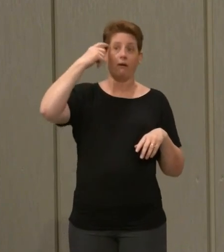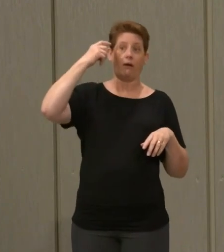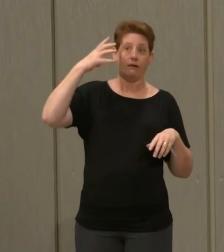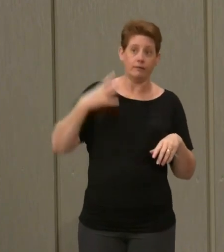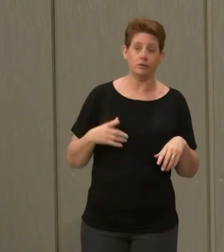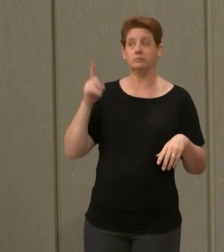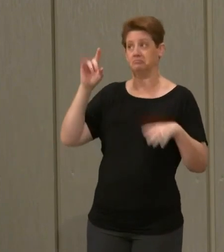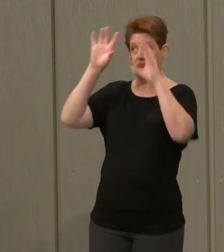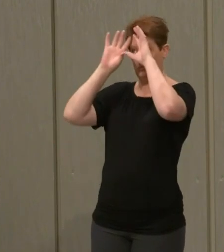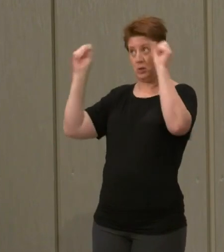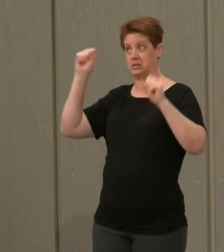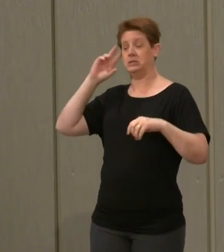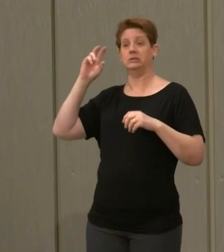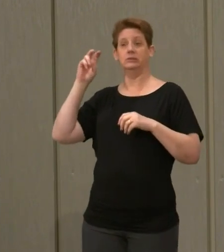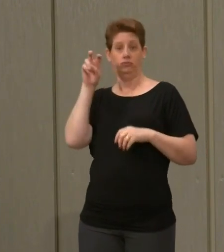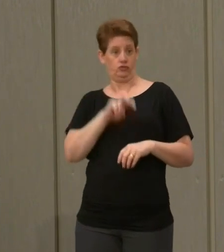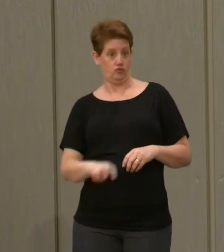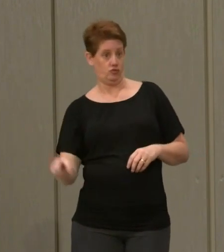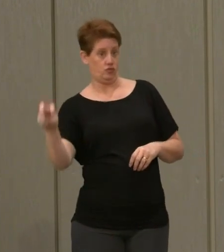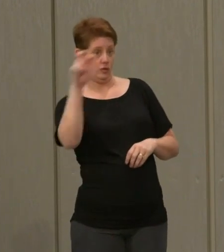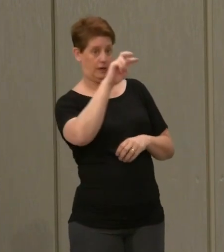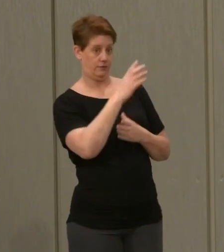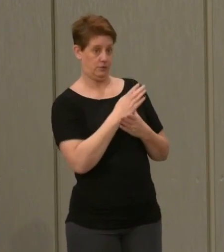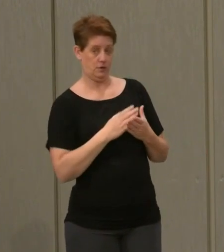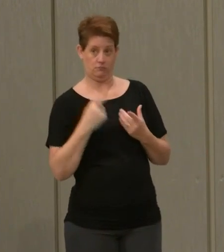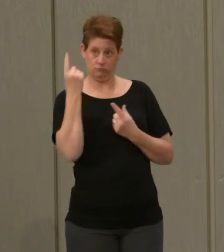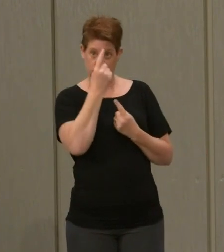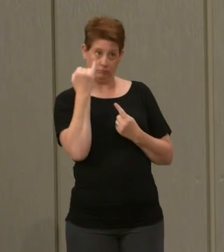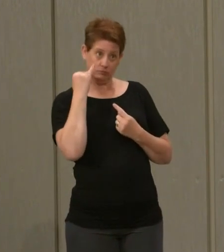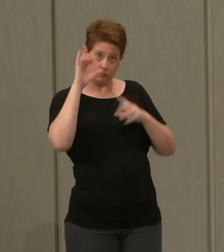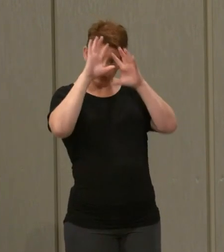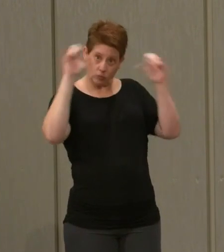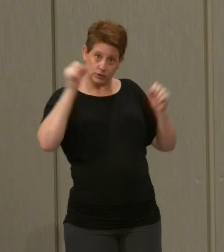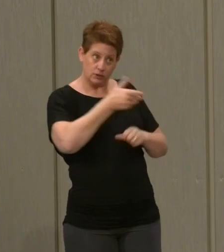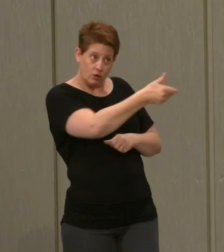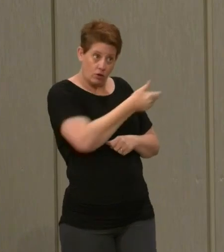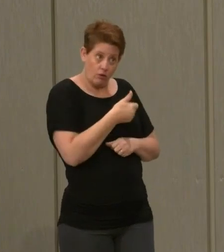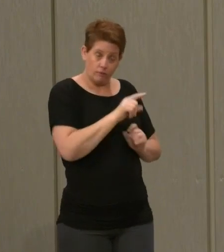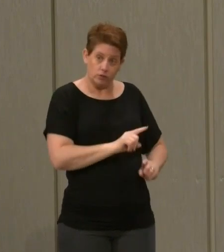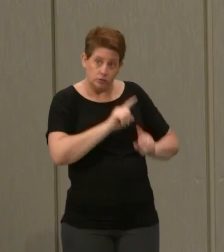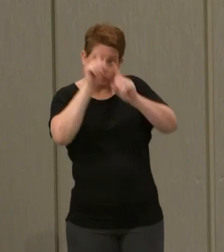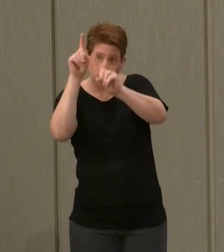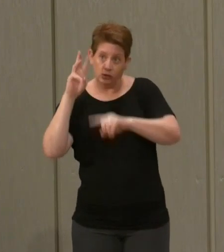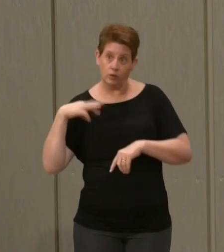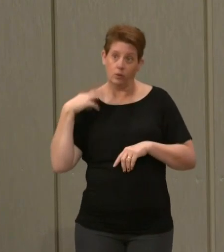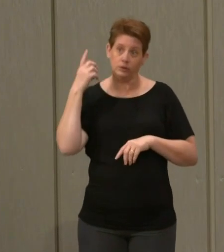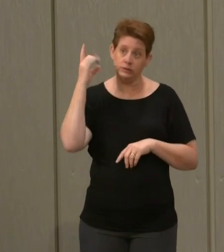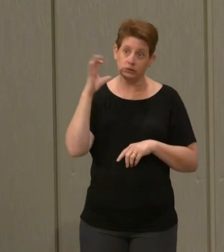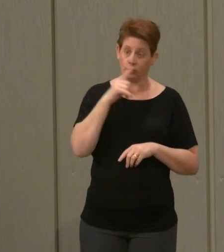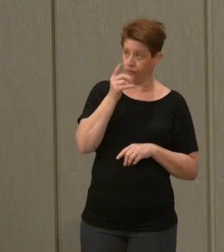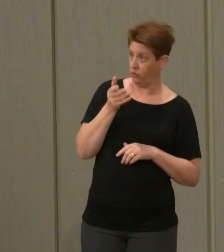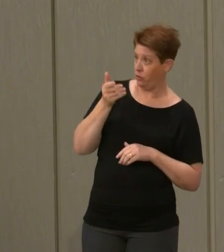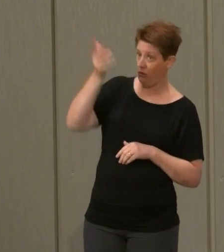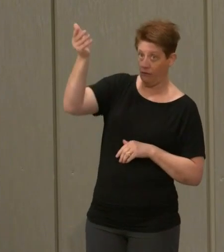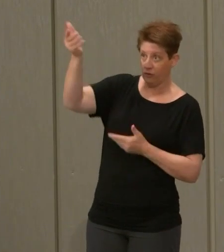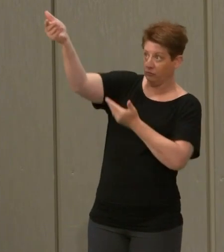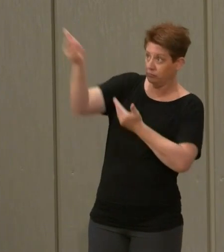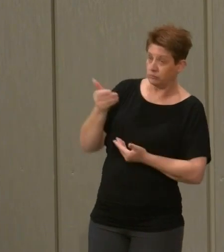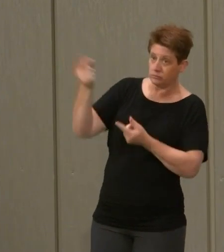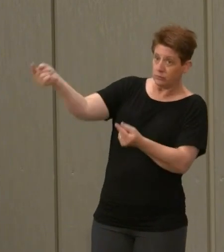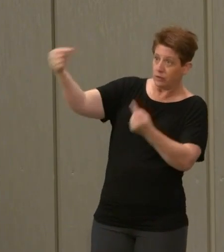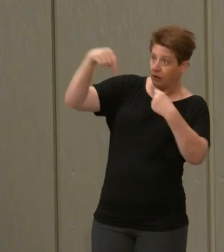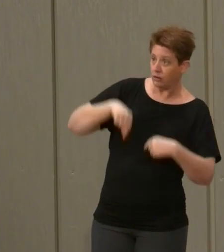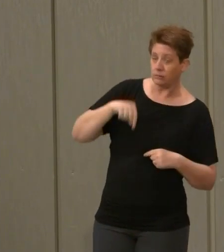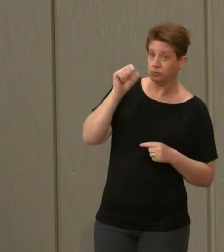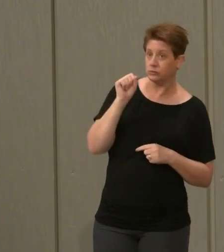bit to individual states. I'm wondering, has the president offered you an invitation to come to D.C., or have you offered the president an invitation to come down to